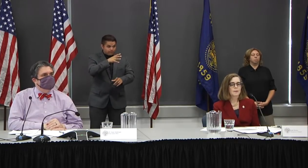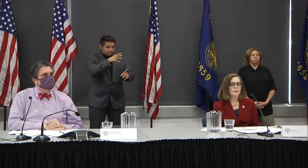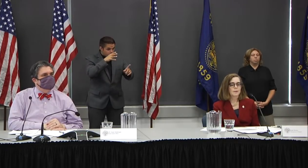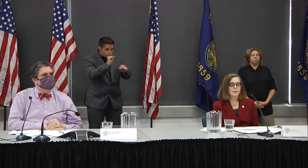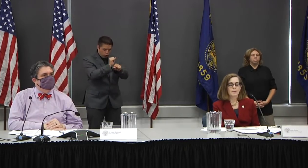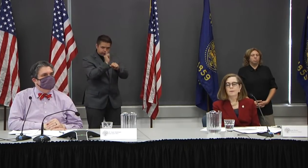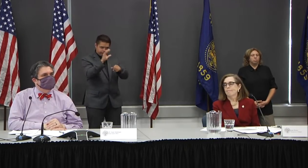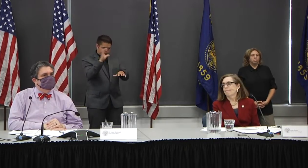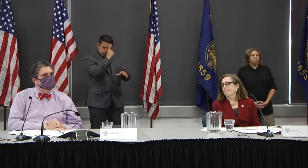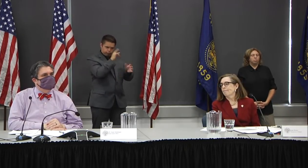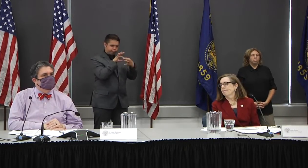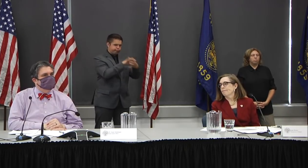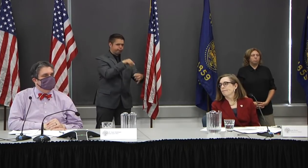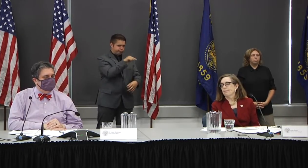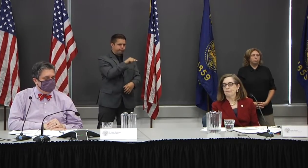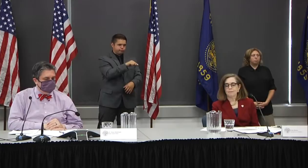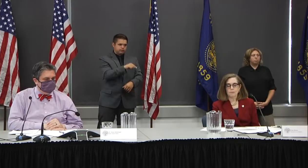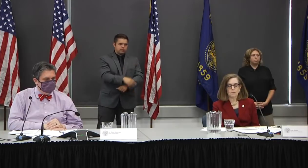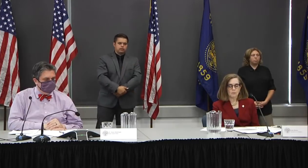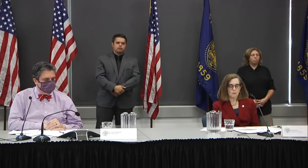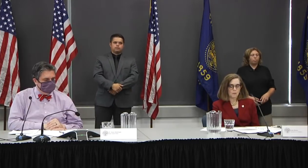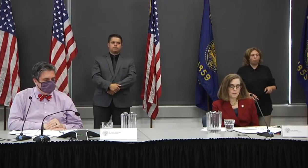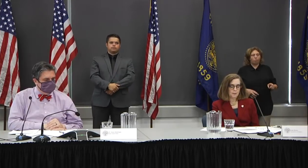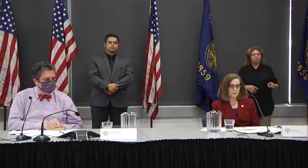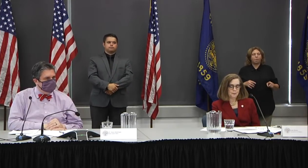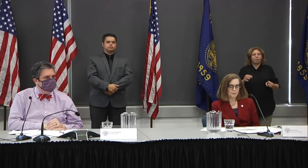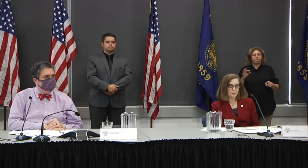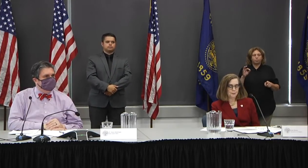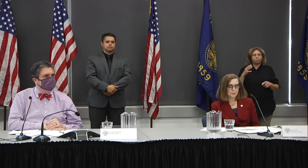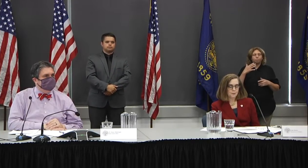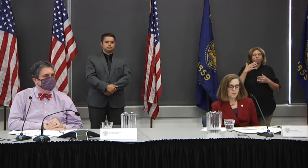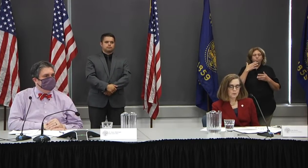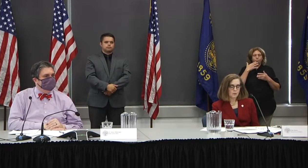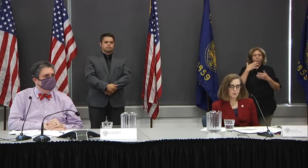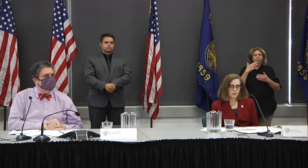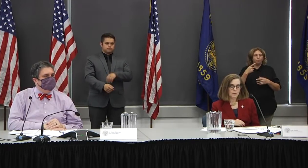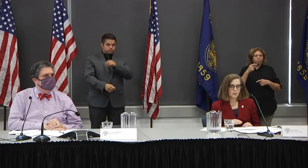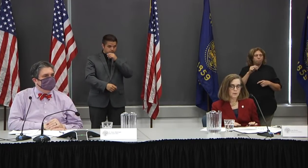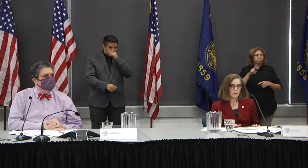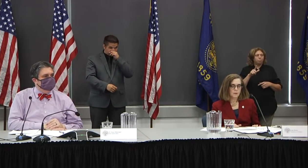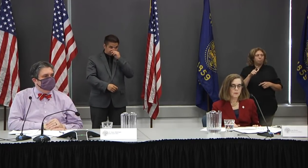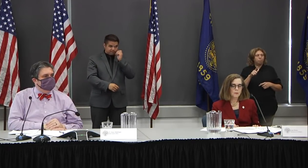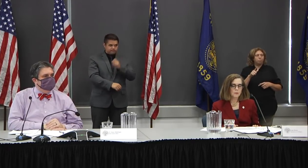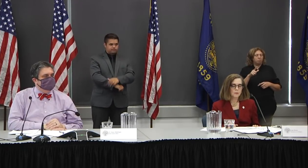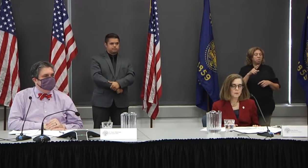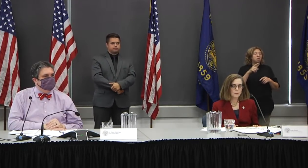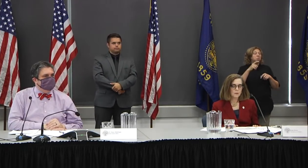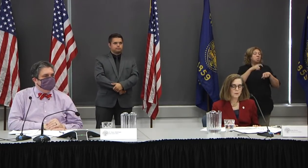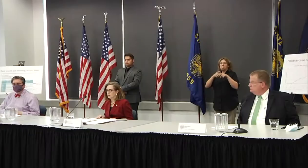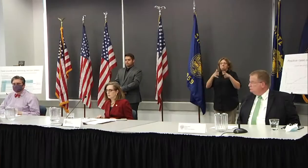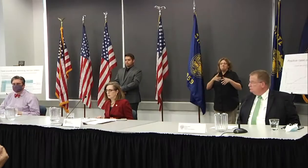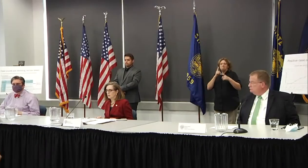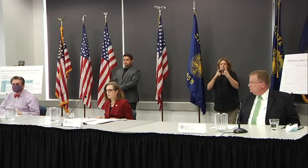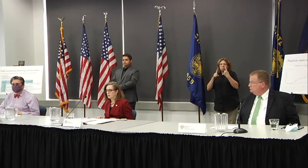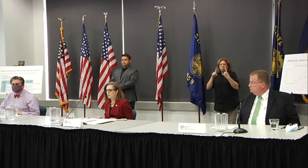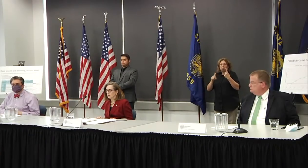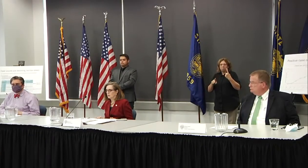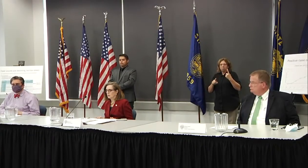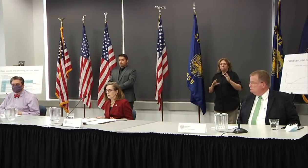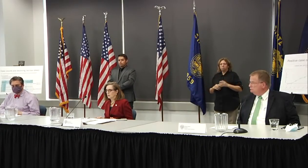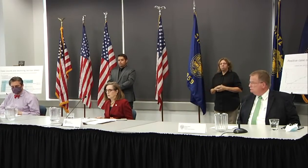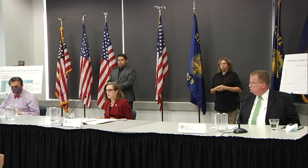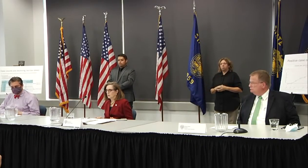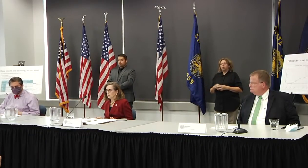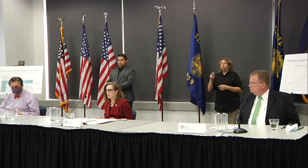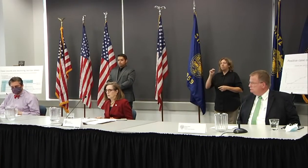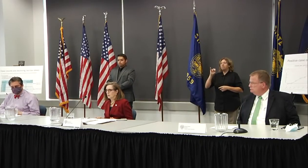Thanks, Paul. We have time for just a couple more questions, so we'll go next to Nick Budnick with the Portland Tribune. Go ahead, Nick.